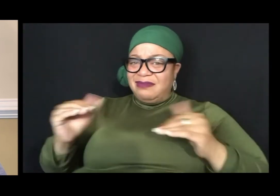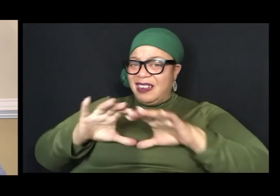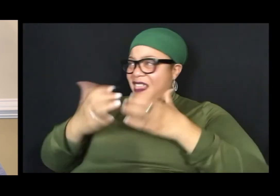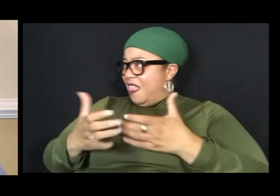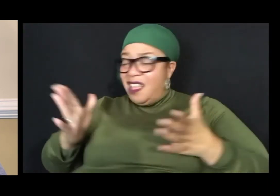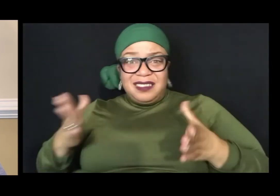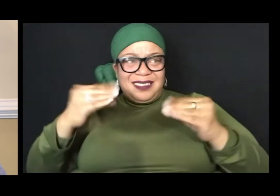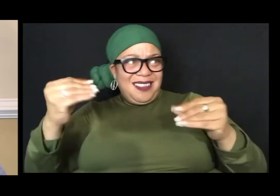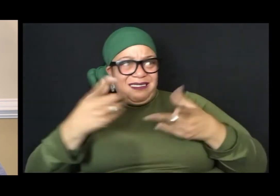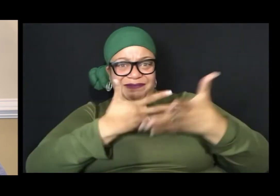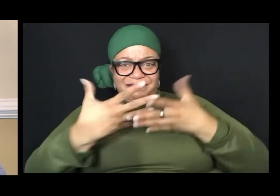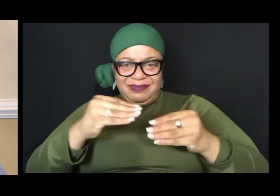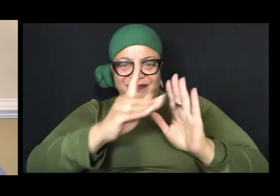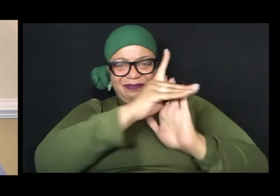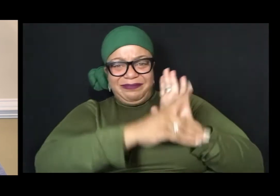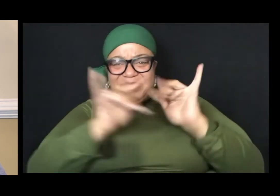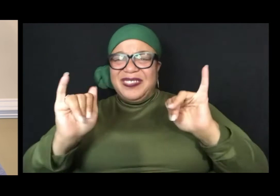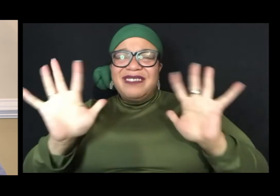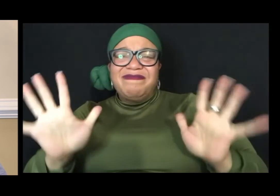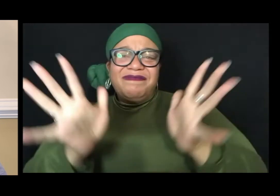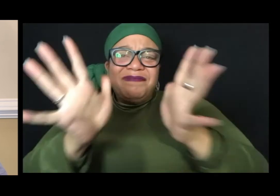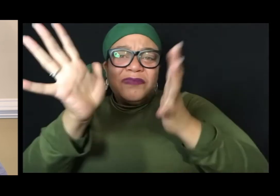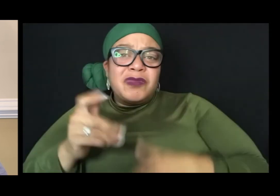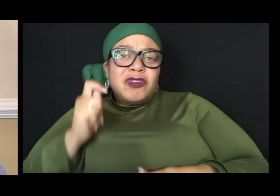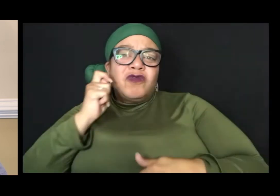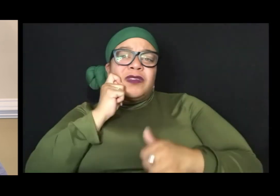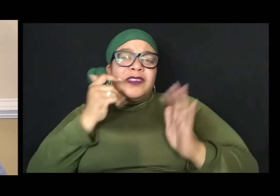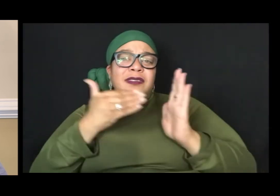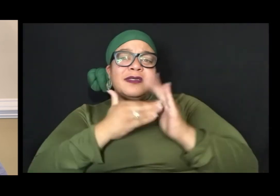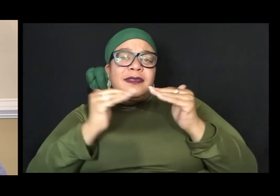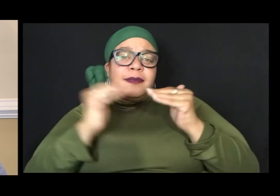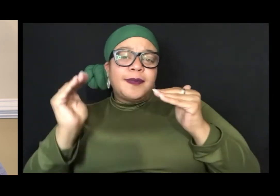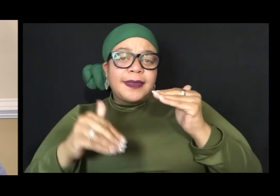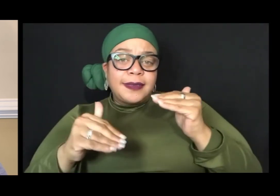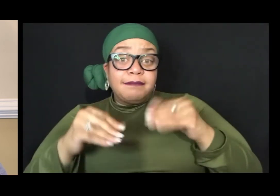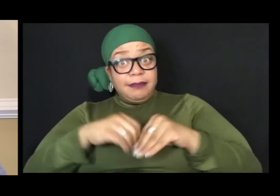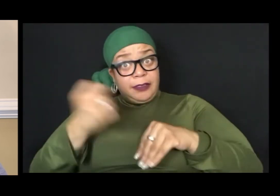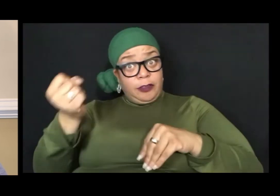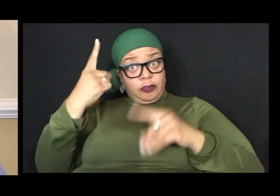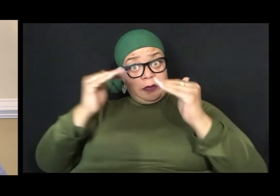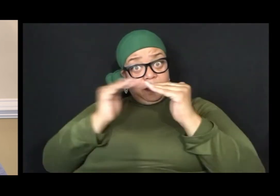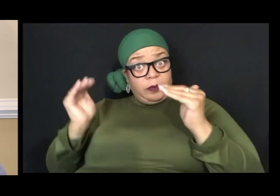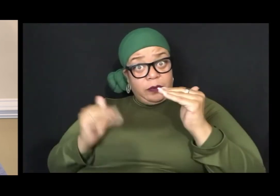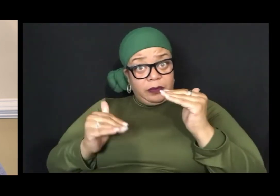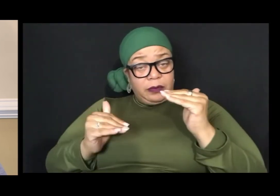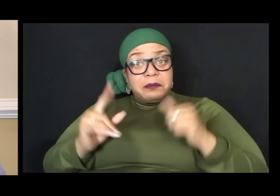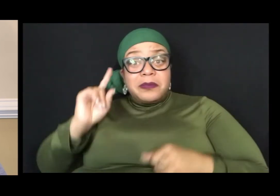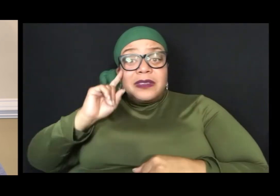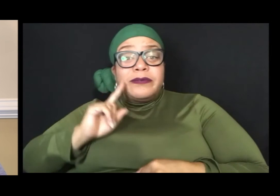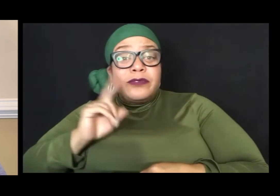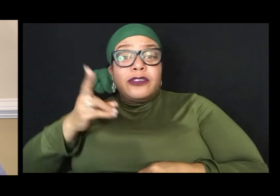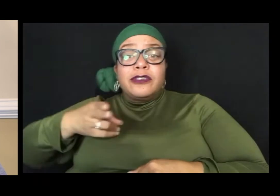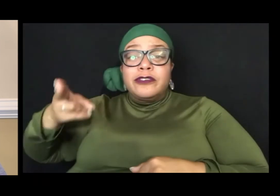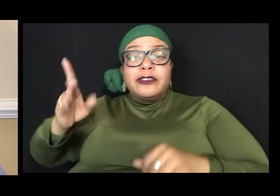that perpetuate racial inequities. In understanding inequities, deaf and hard of